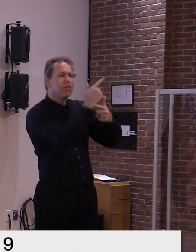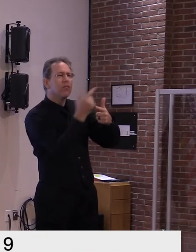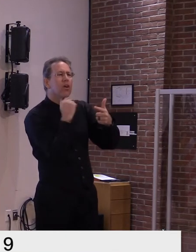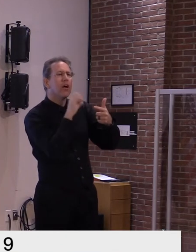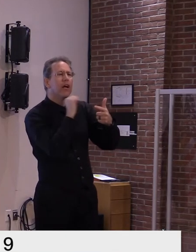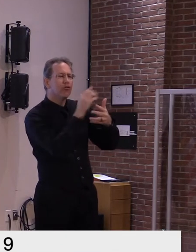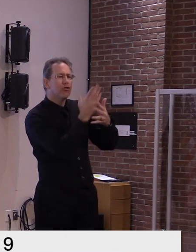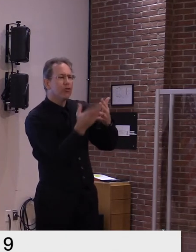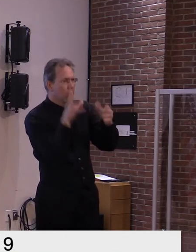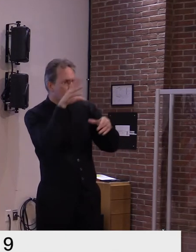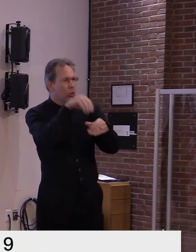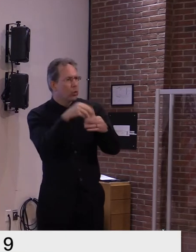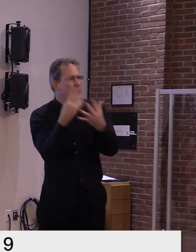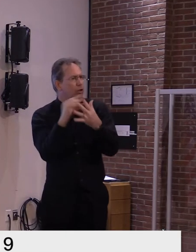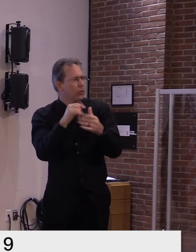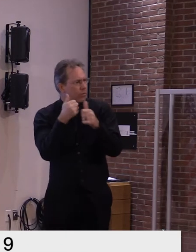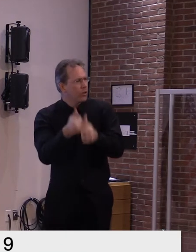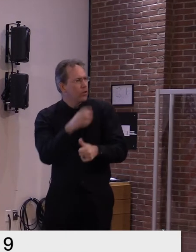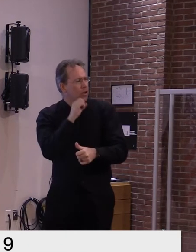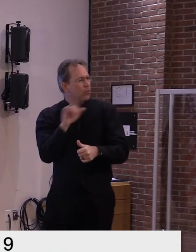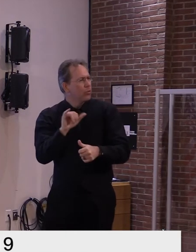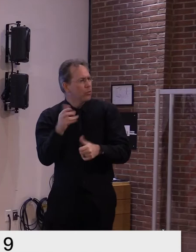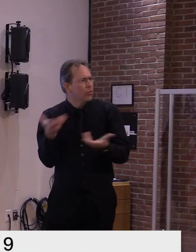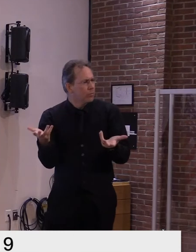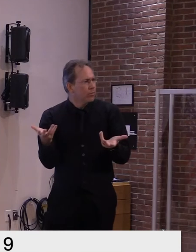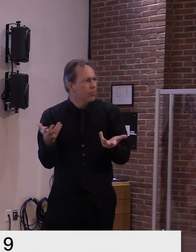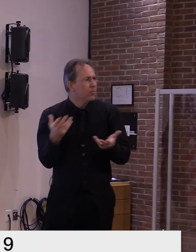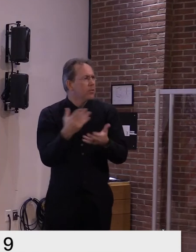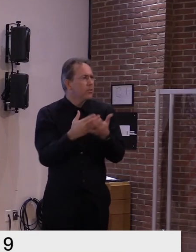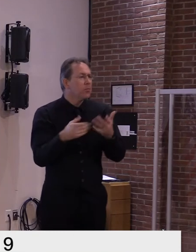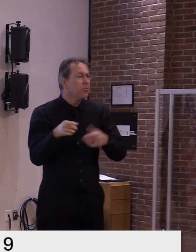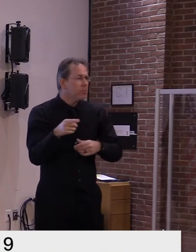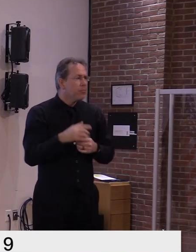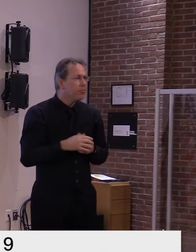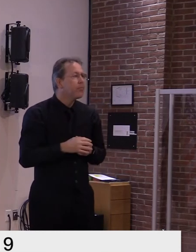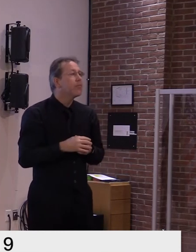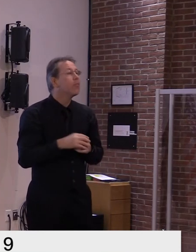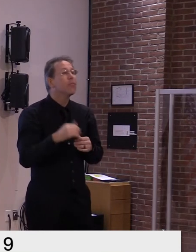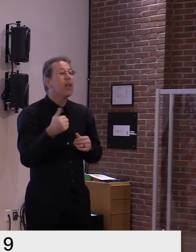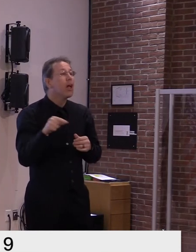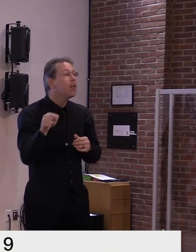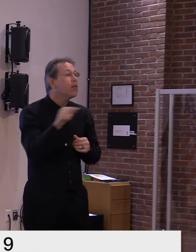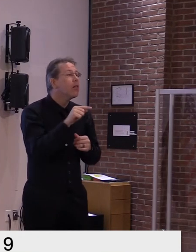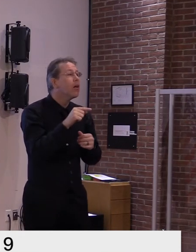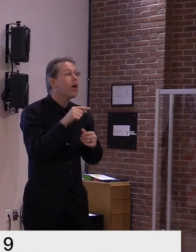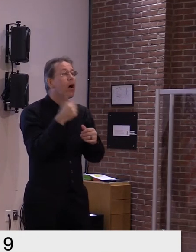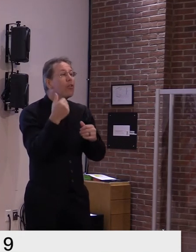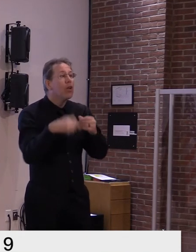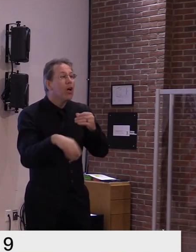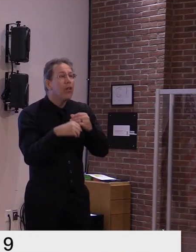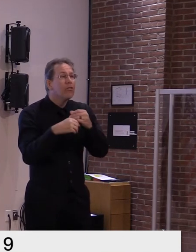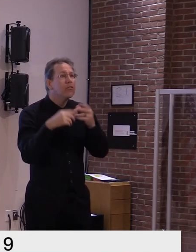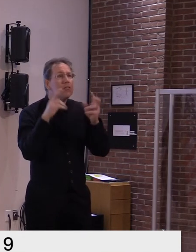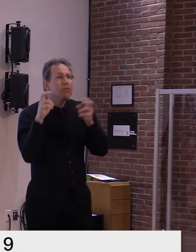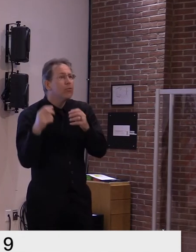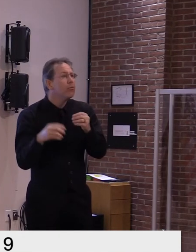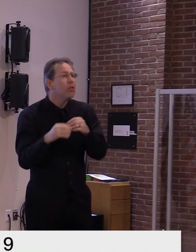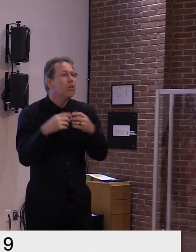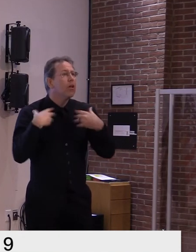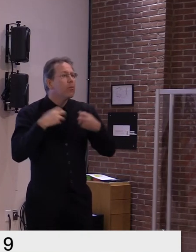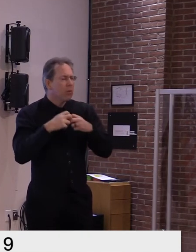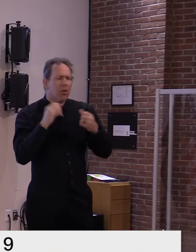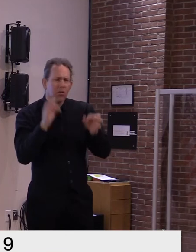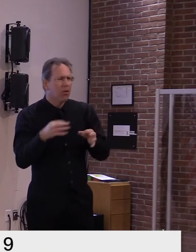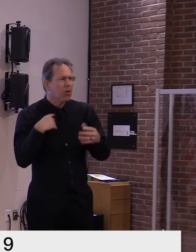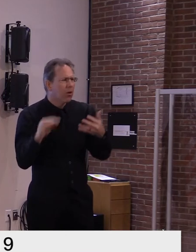at the get-go on that, but there has been no determination yet, other than the age